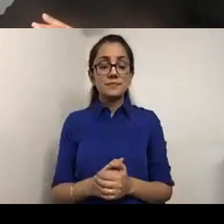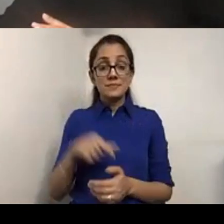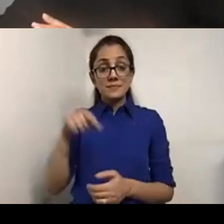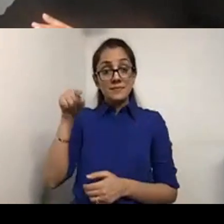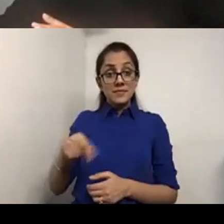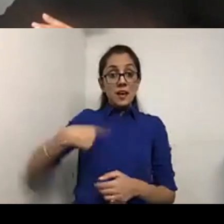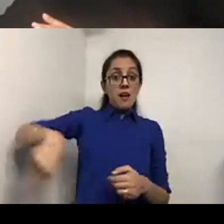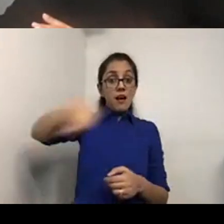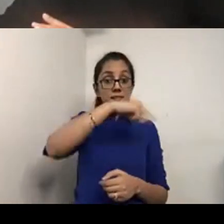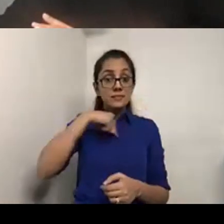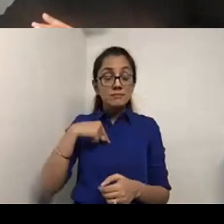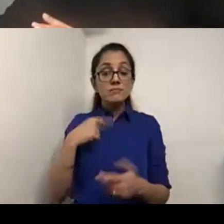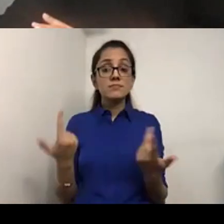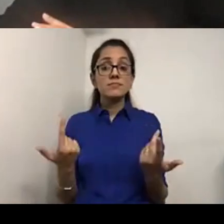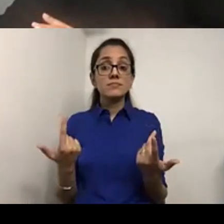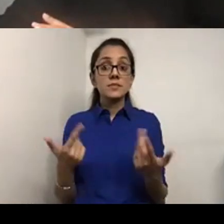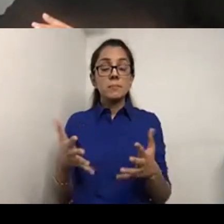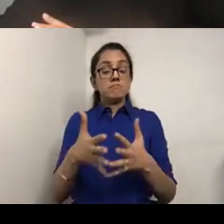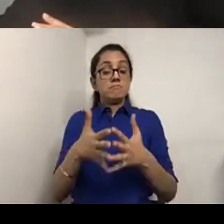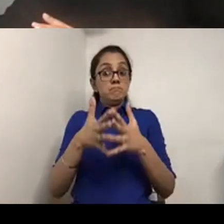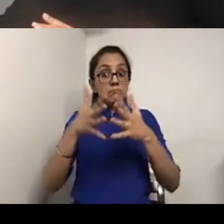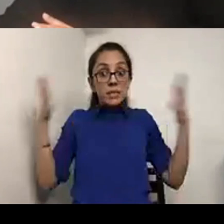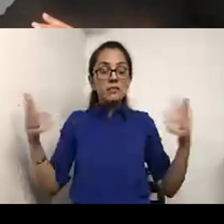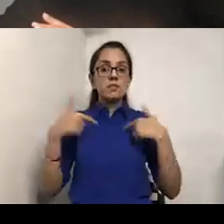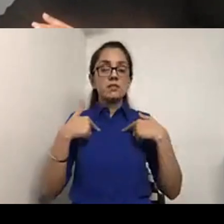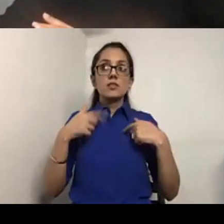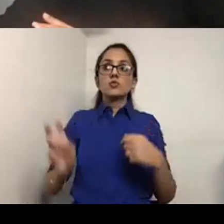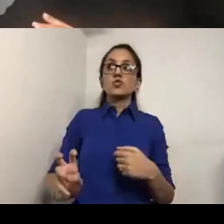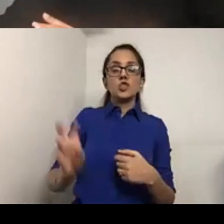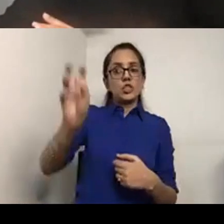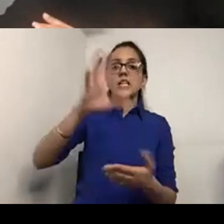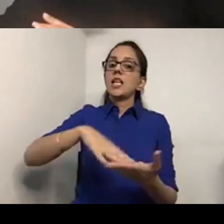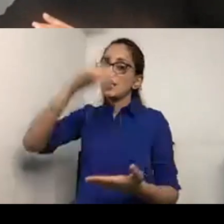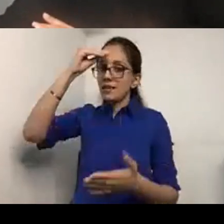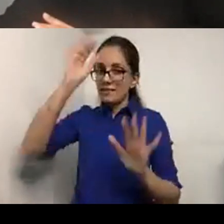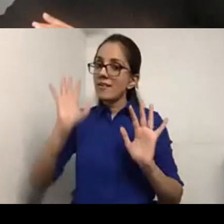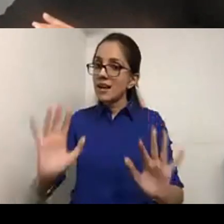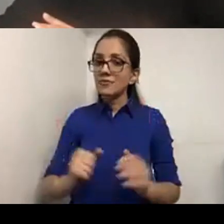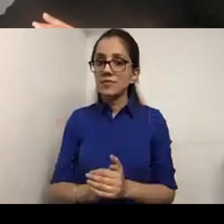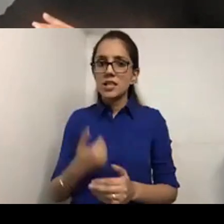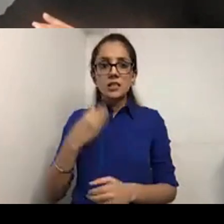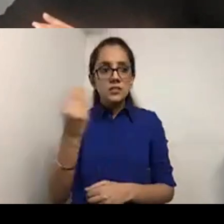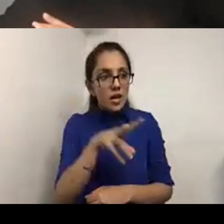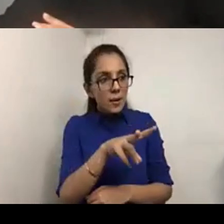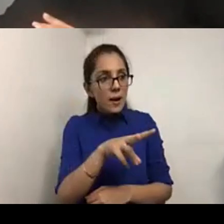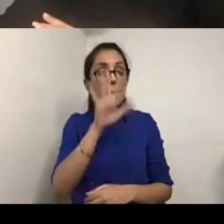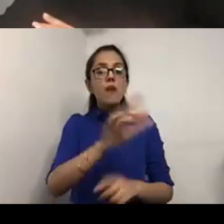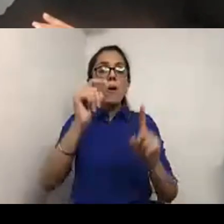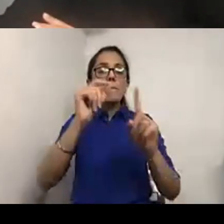for us is actually the biggest possible journey where we see something like a